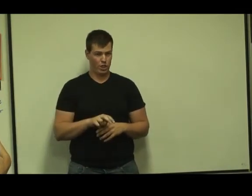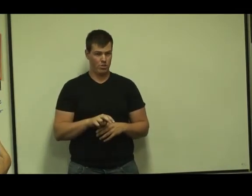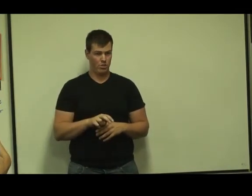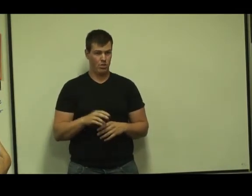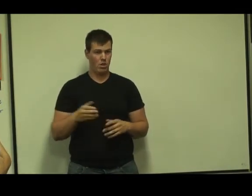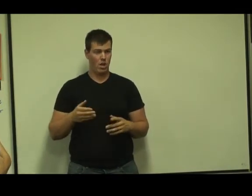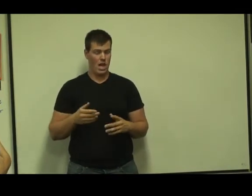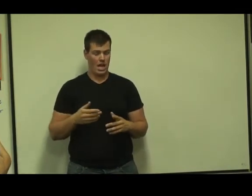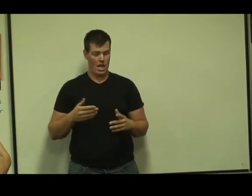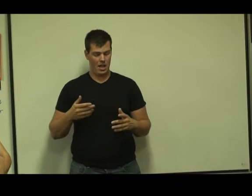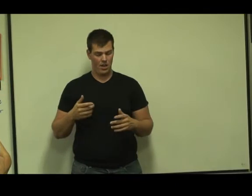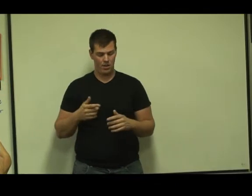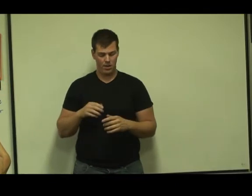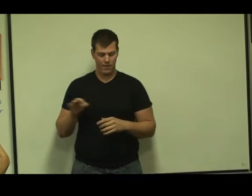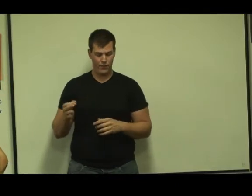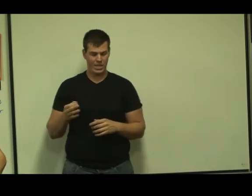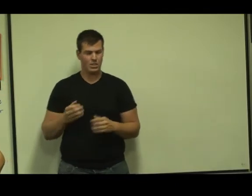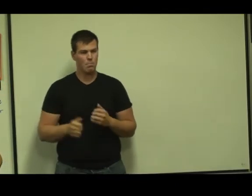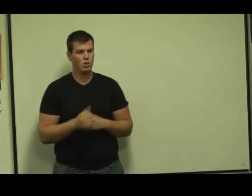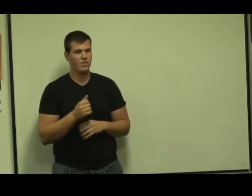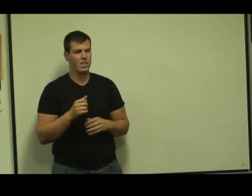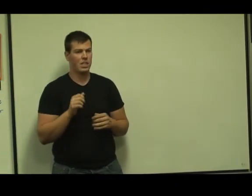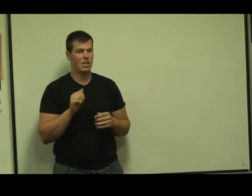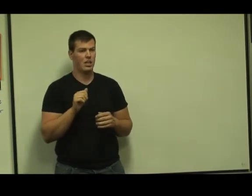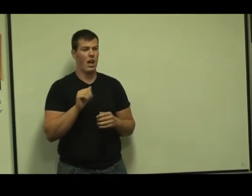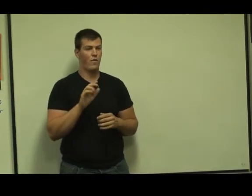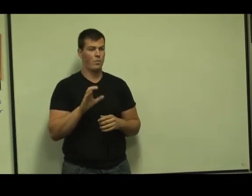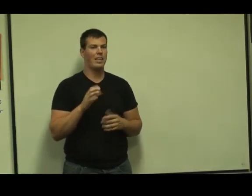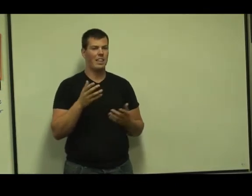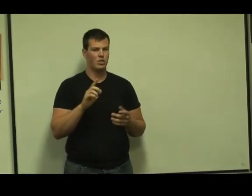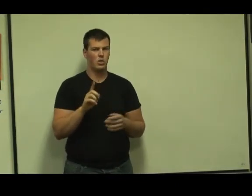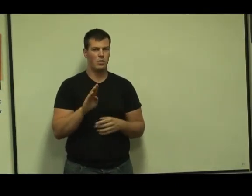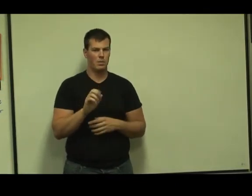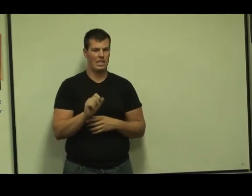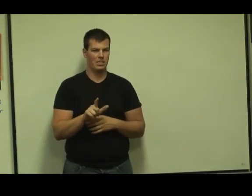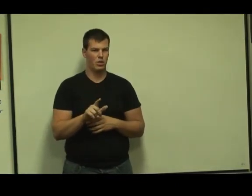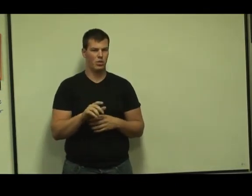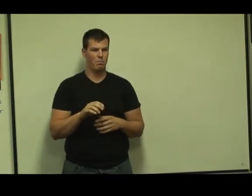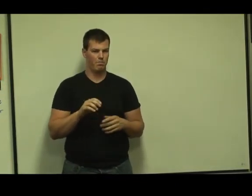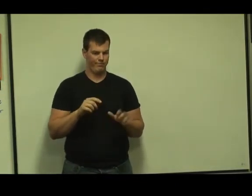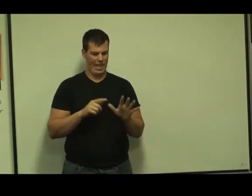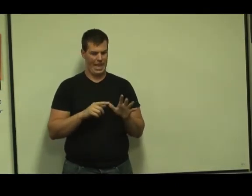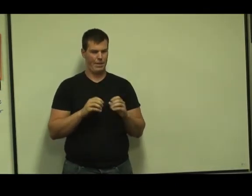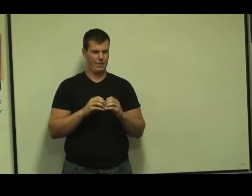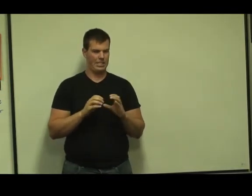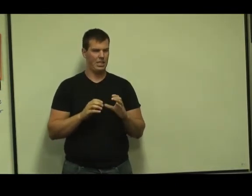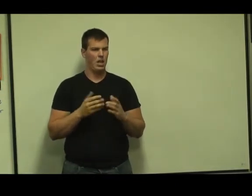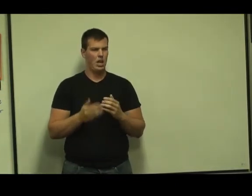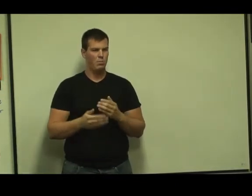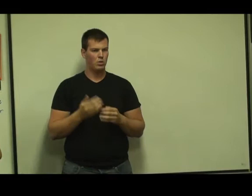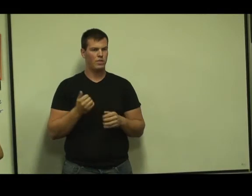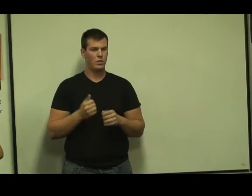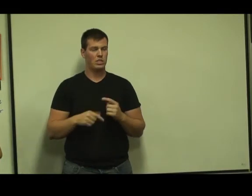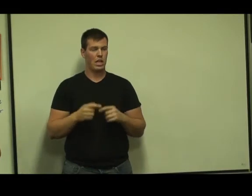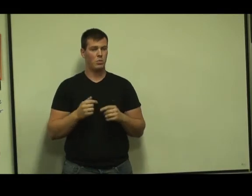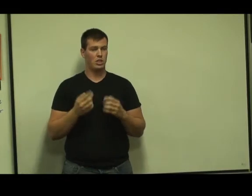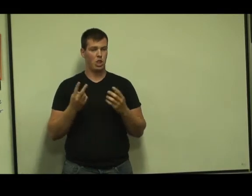over. It went both of the alphabet like with the B, the A, B, C. Both of them was died with two